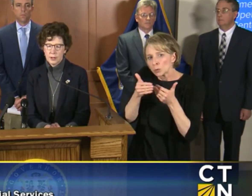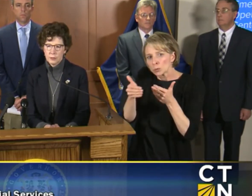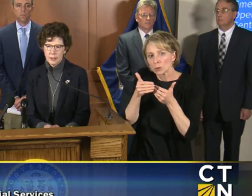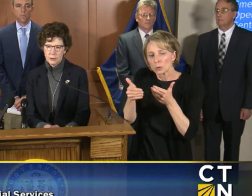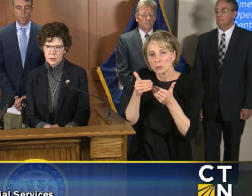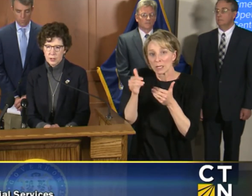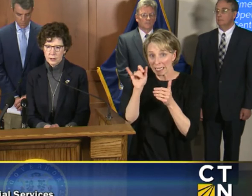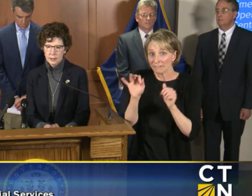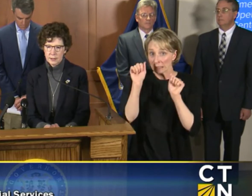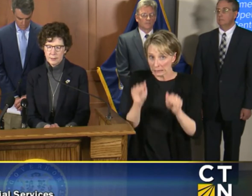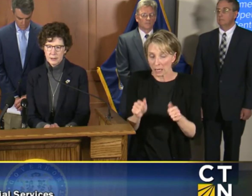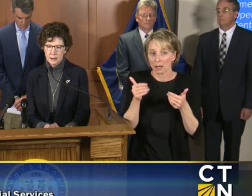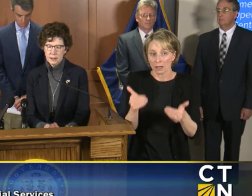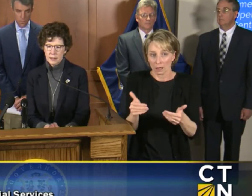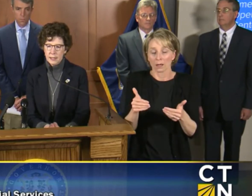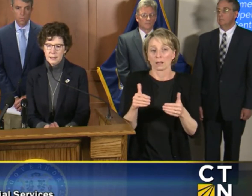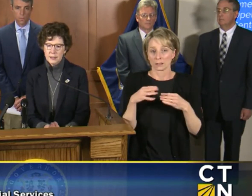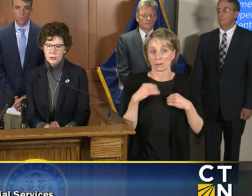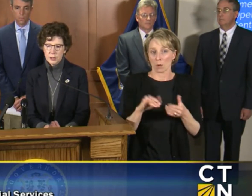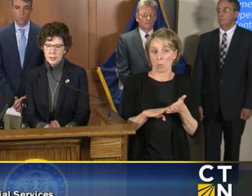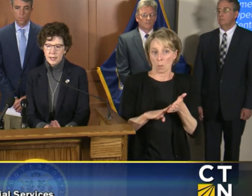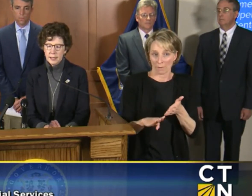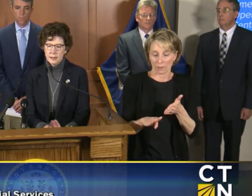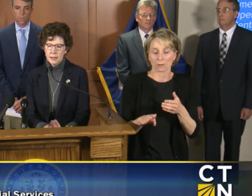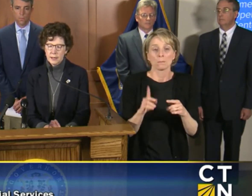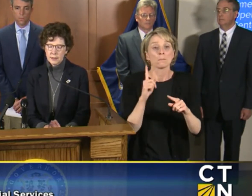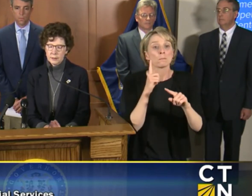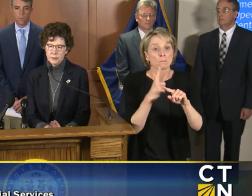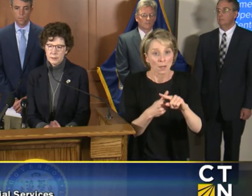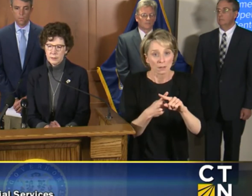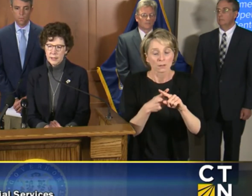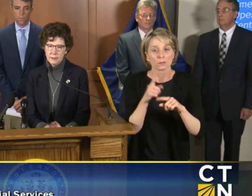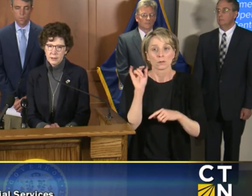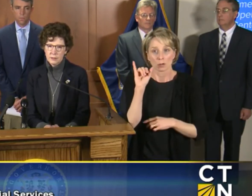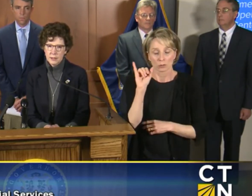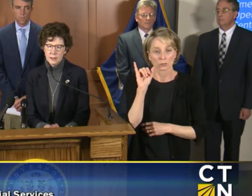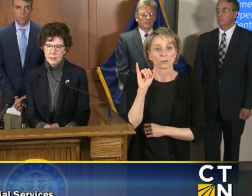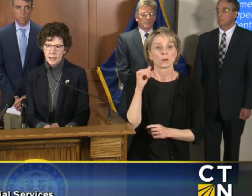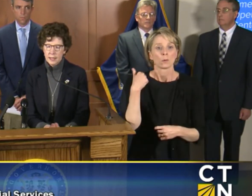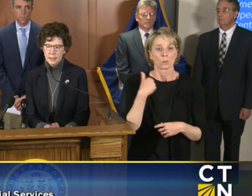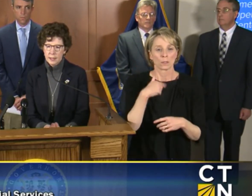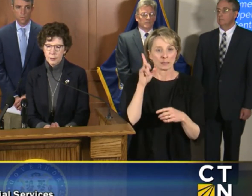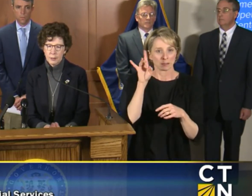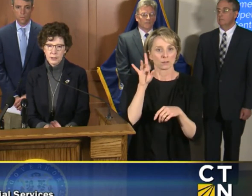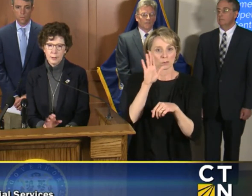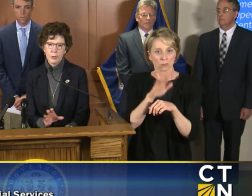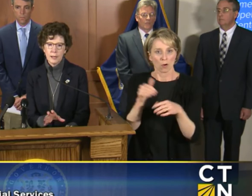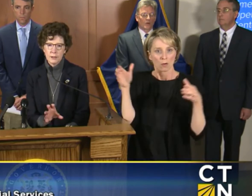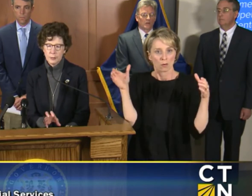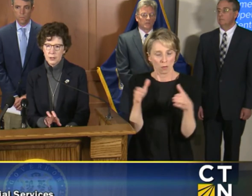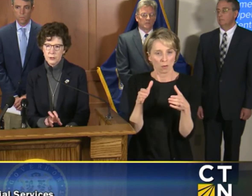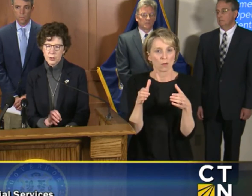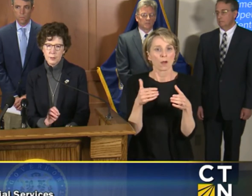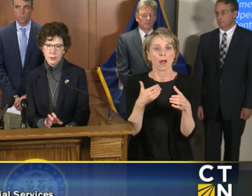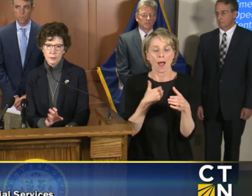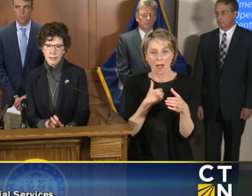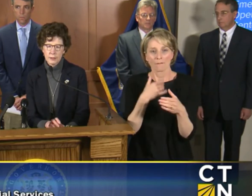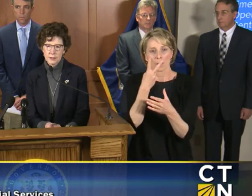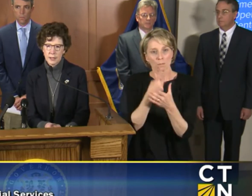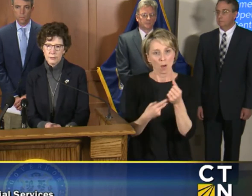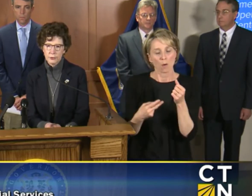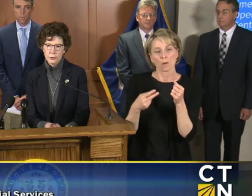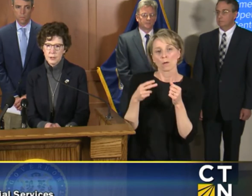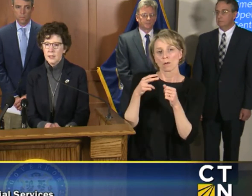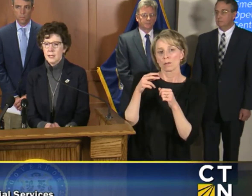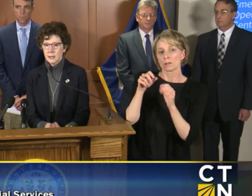those waivers are accepted. In addition to that, we have convened a public and private partnership